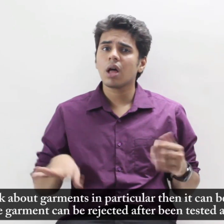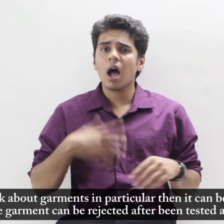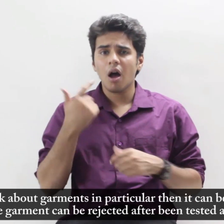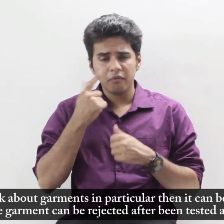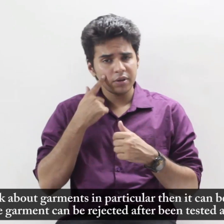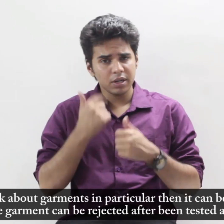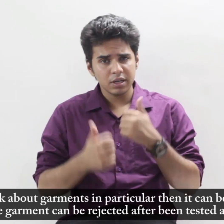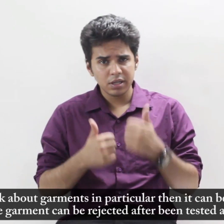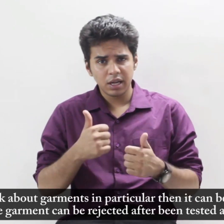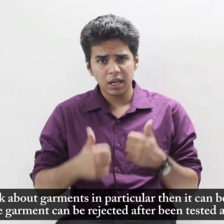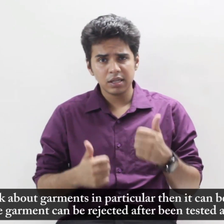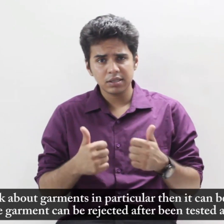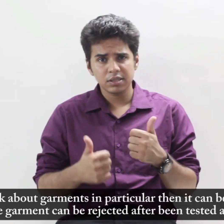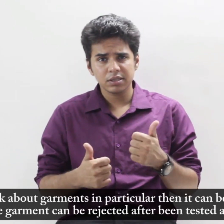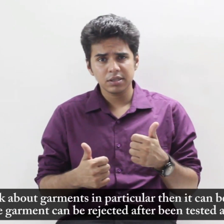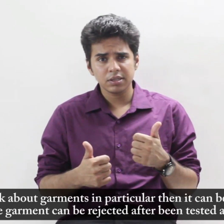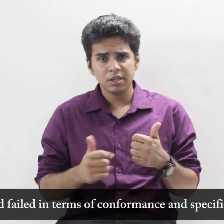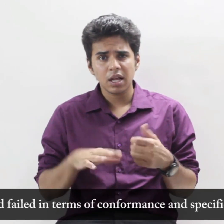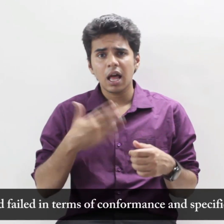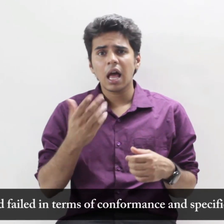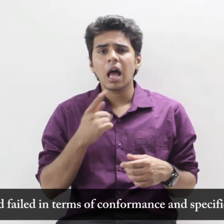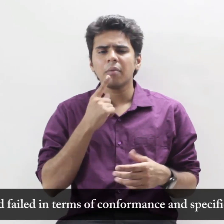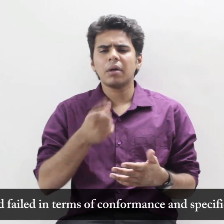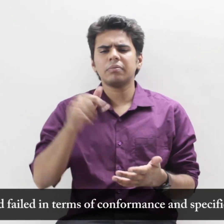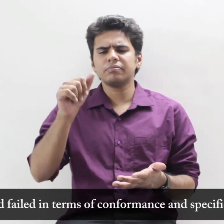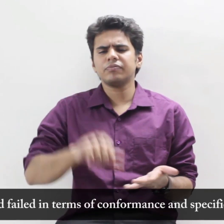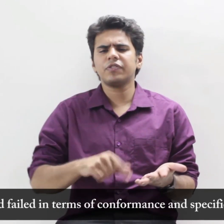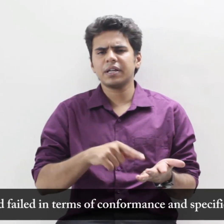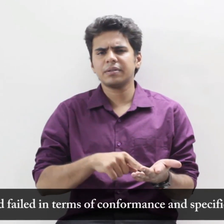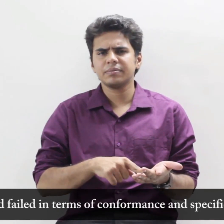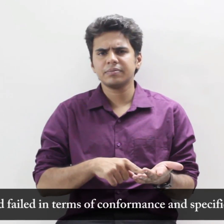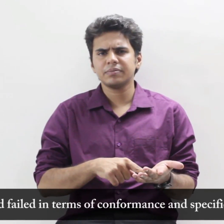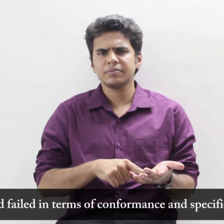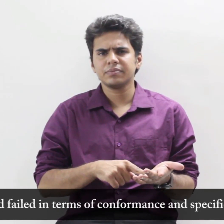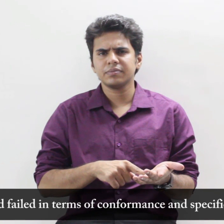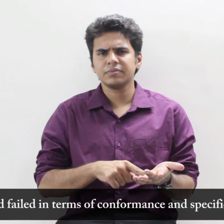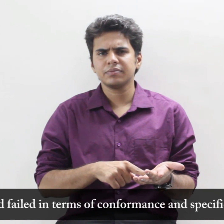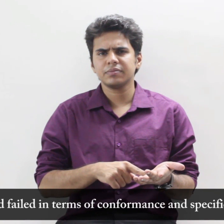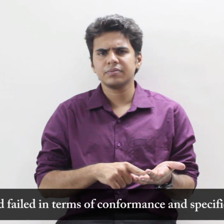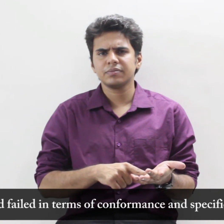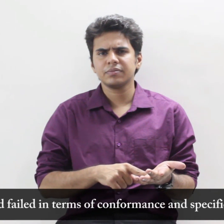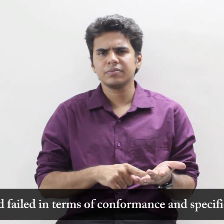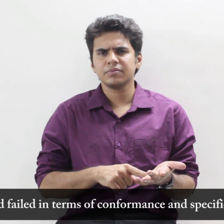tested and declared failed in terms of conformance and specifications.